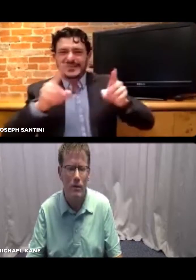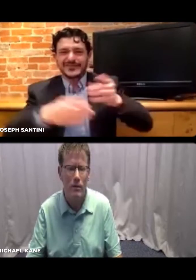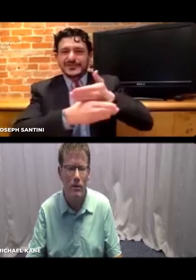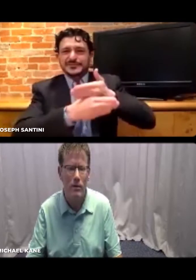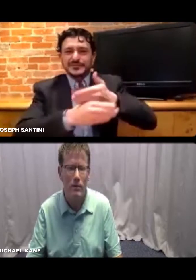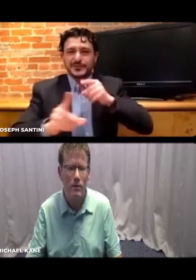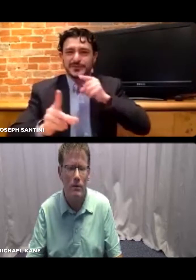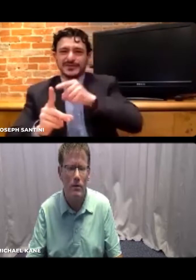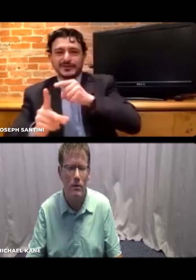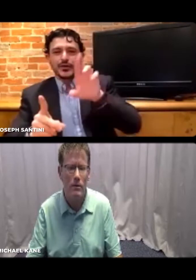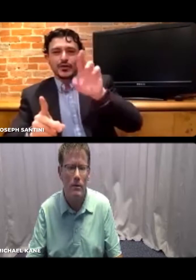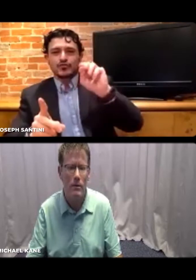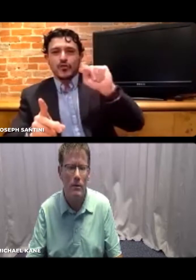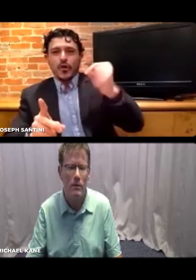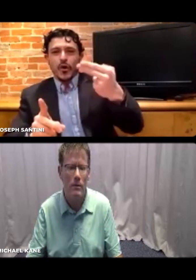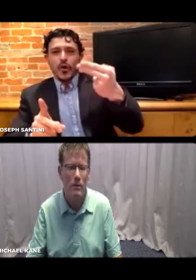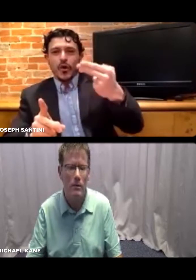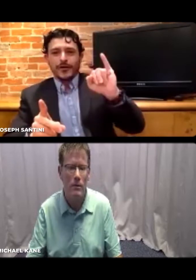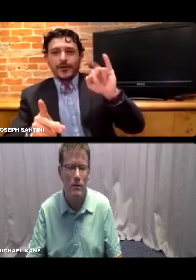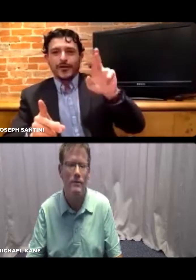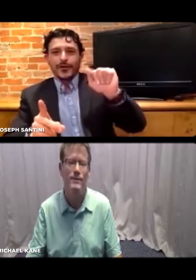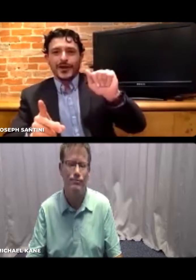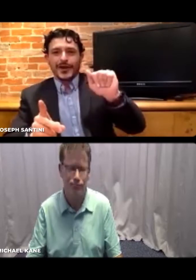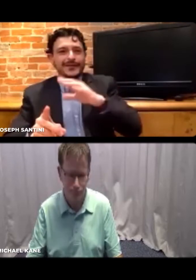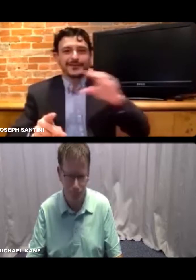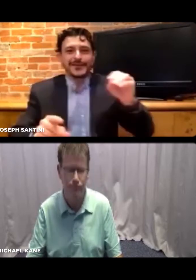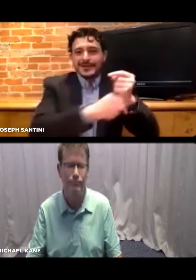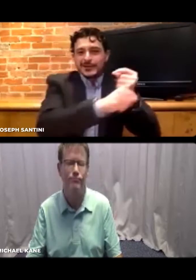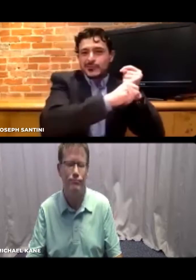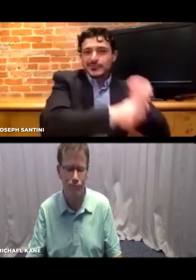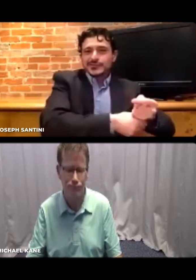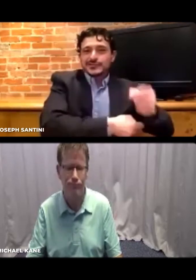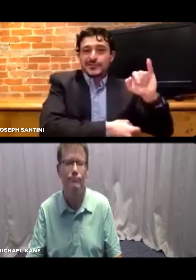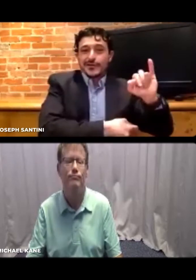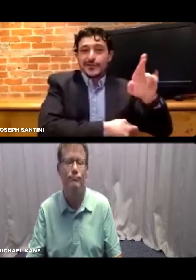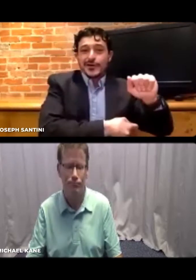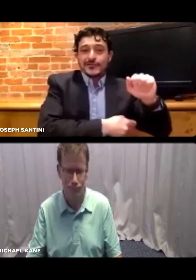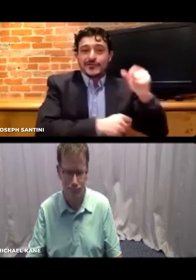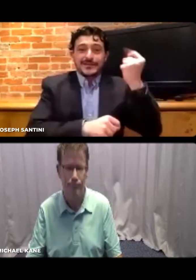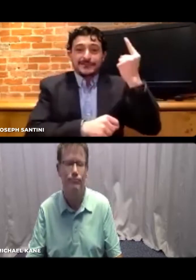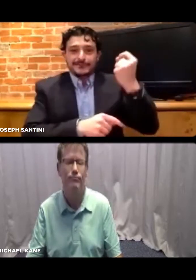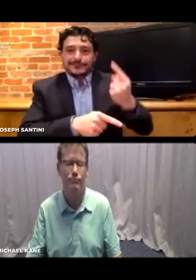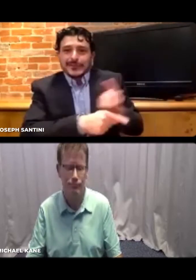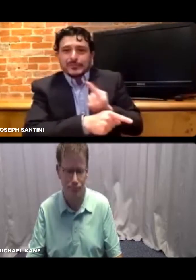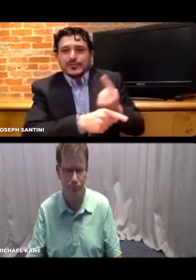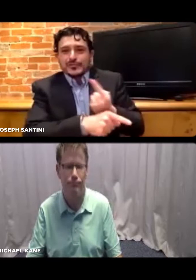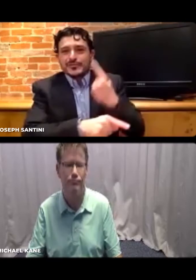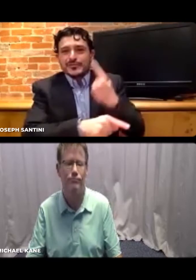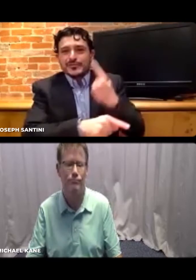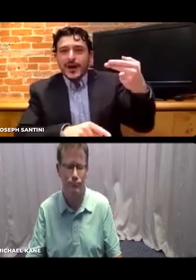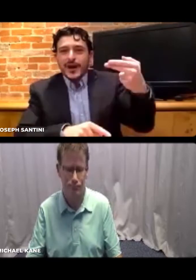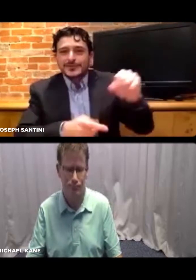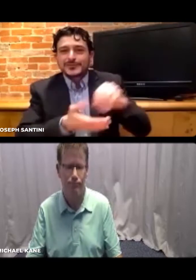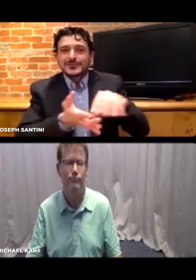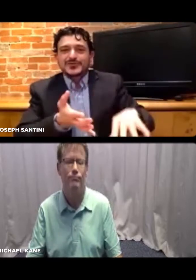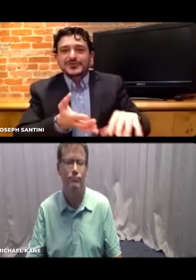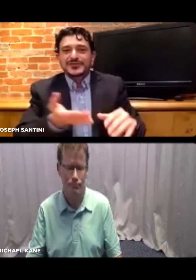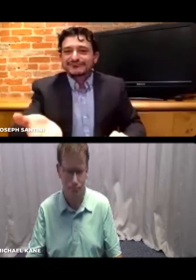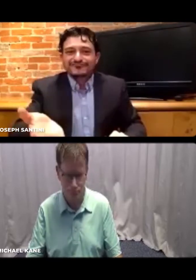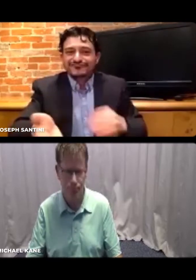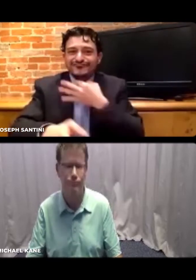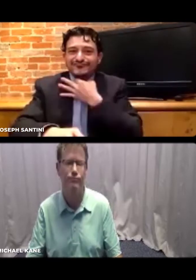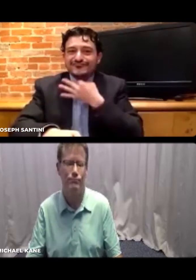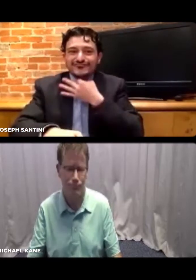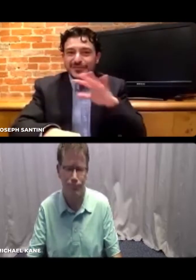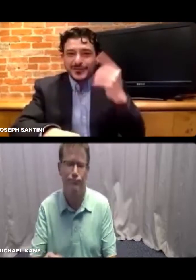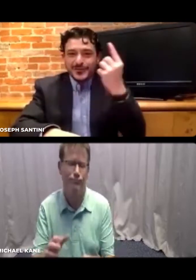saying, how would you explain the difference between a traditional IRA and a Roth IRA to a high school student? Mike, what are your thoughts